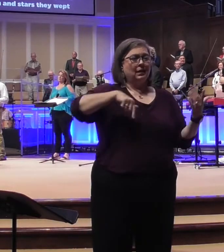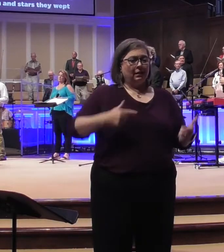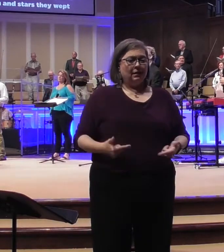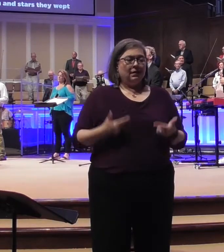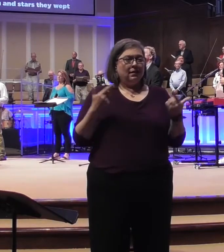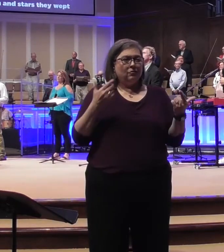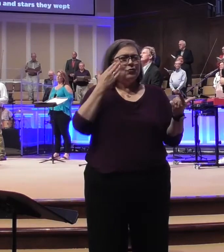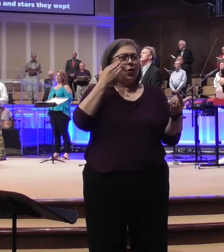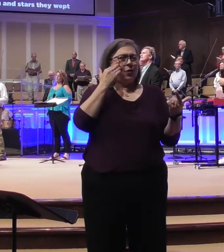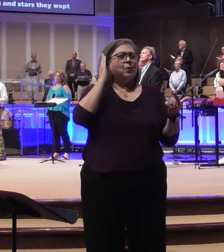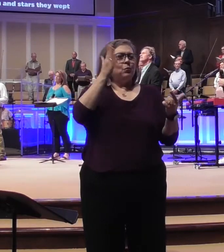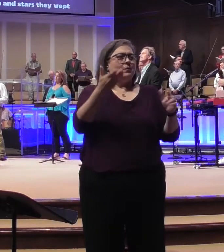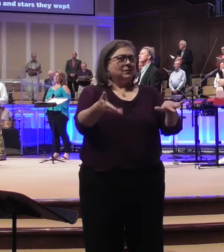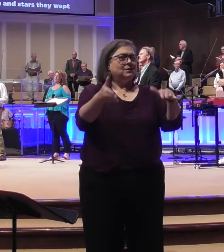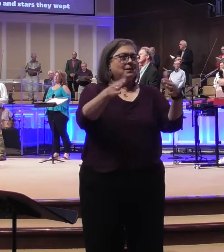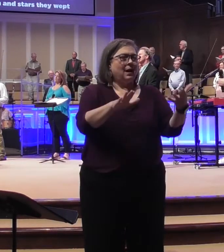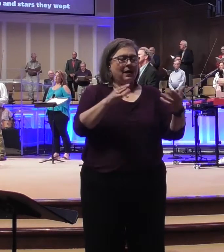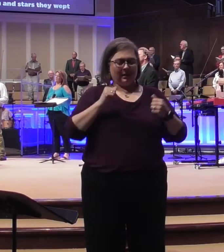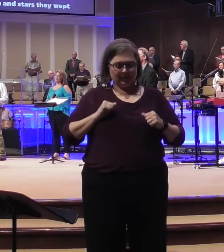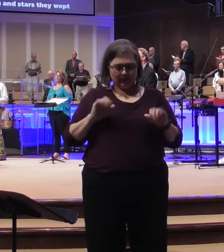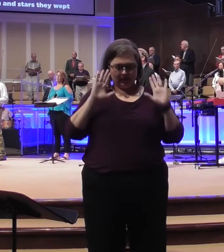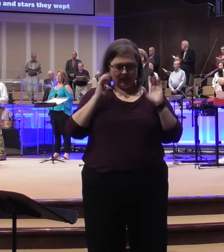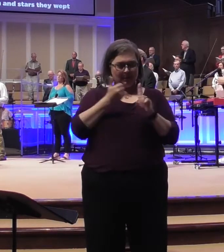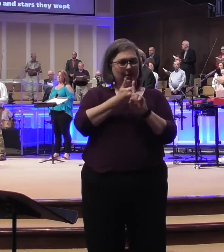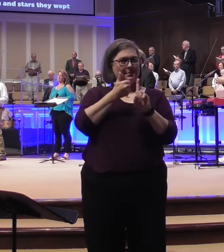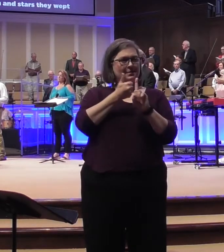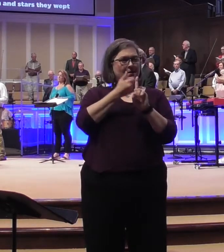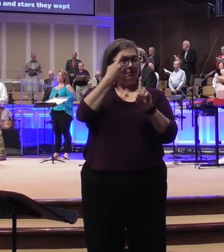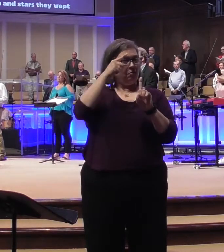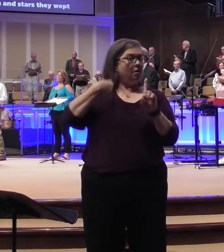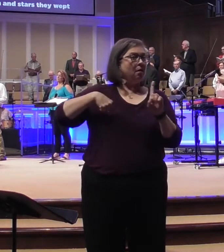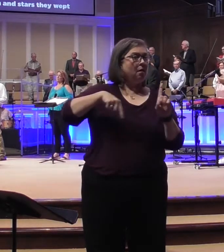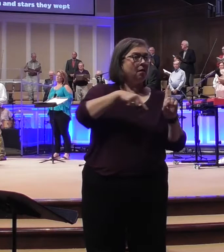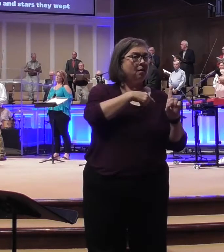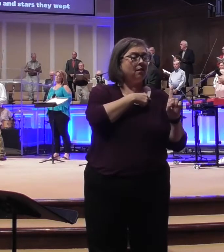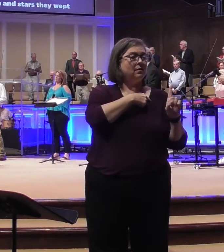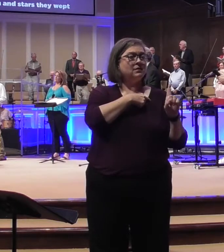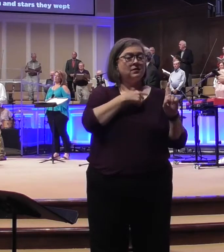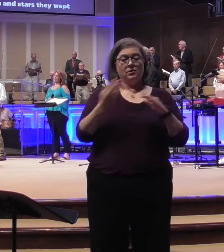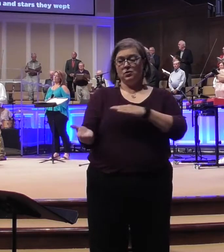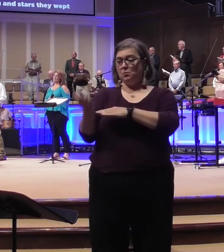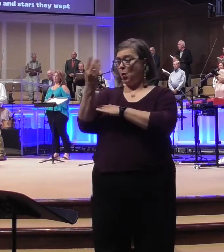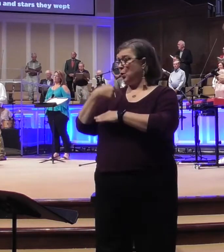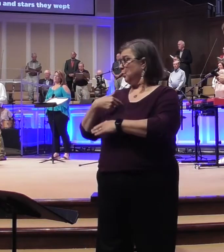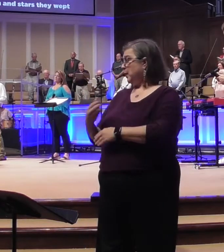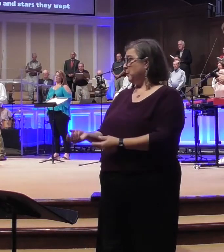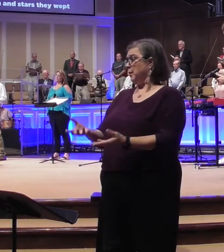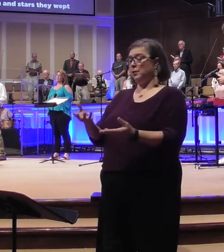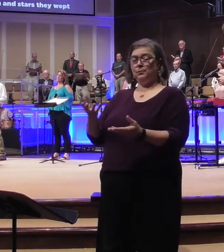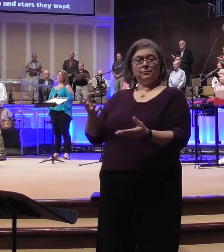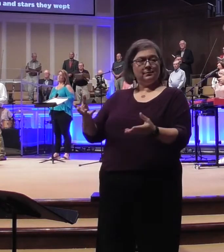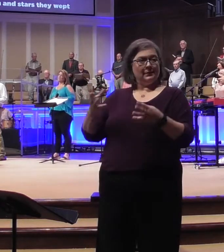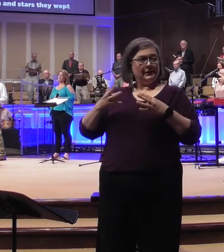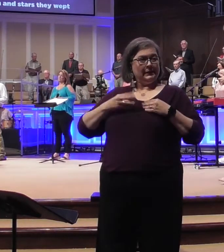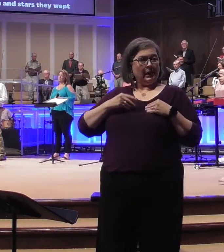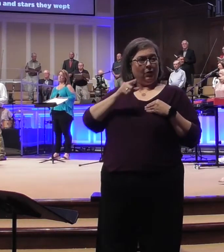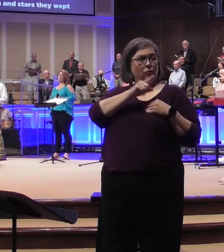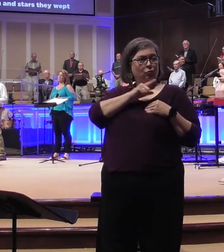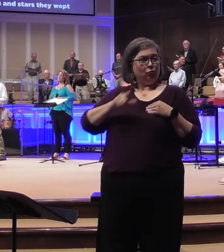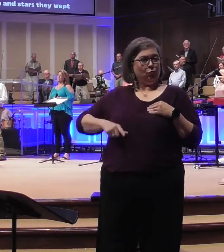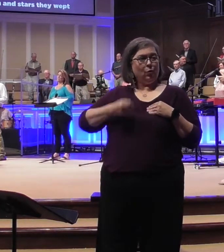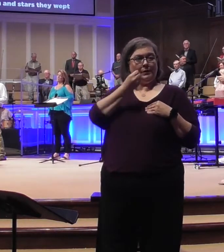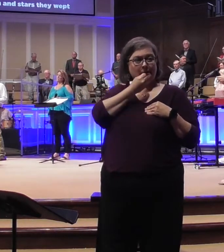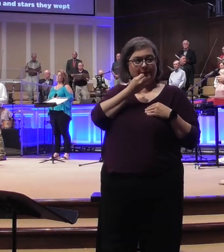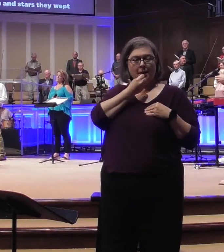He would give Himself for us. And this morning, we're going to take the Lord's Supper. And it is a time to remember what He did for